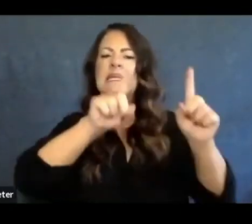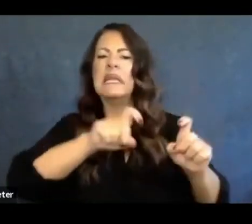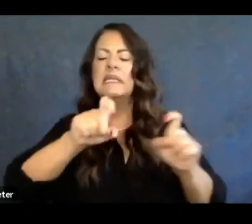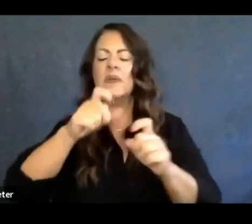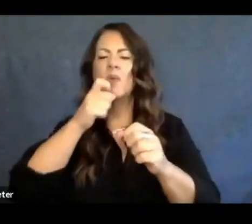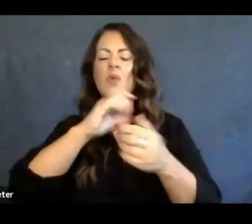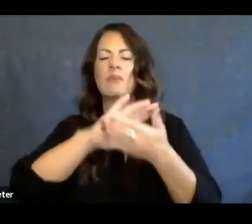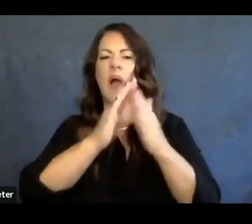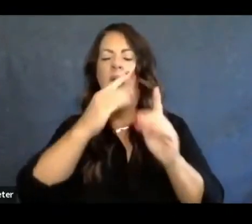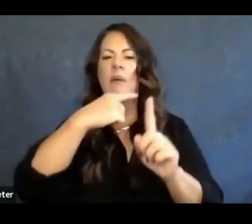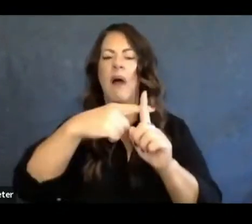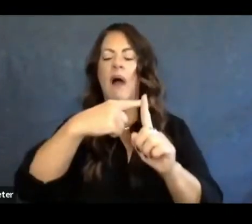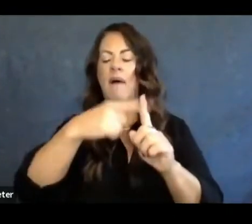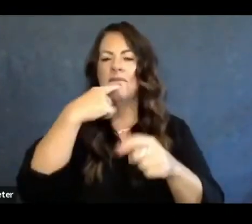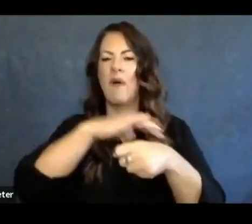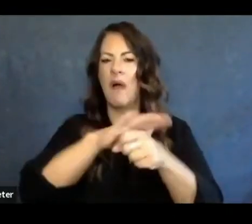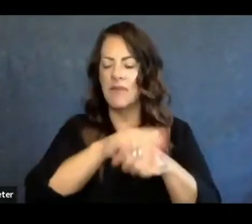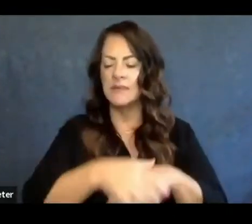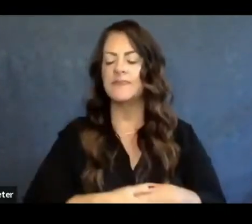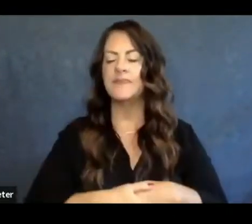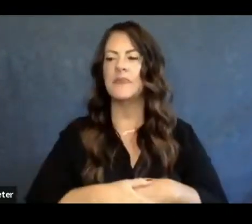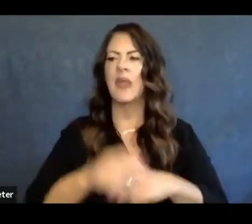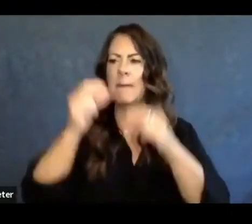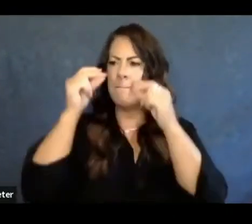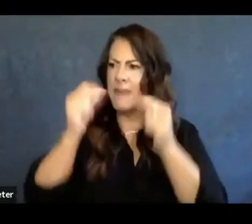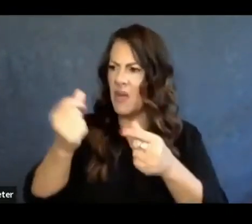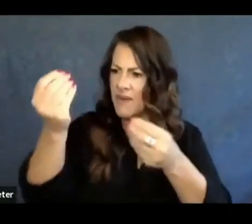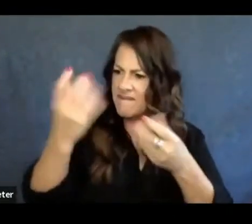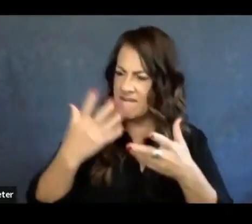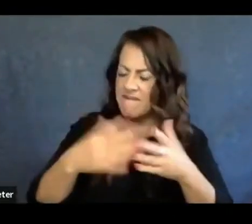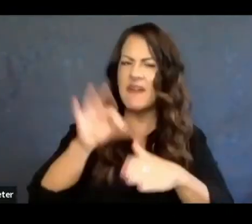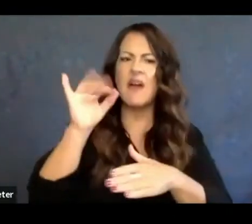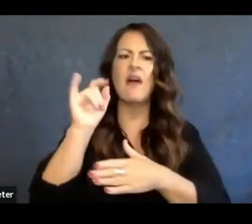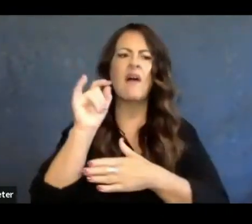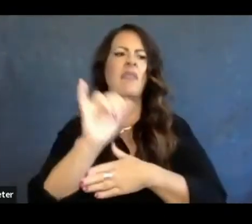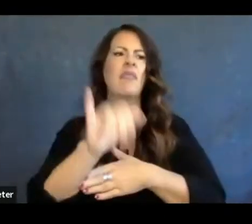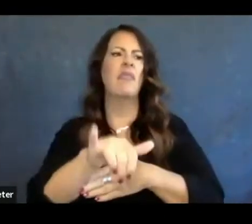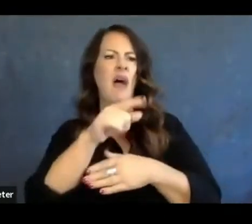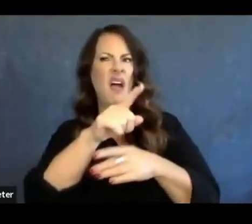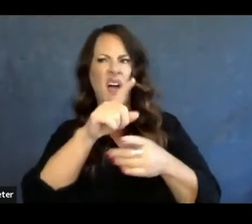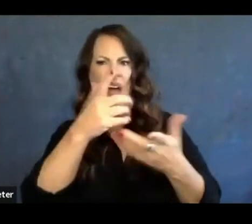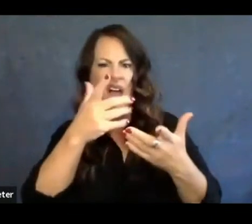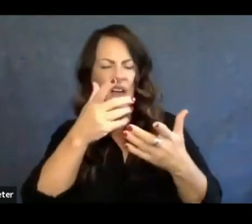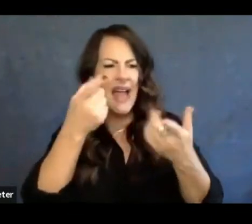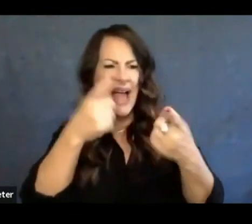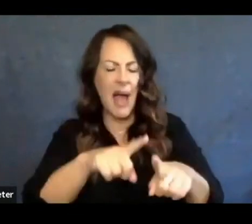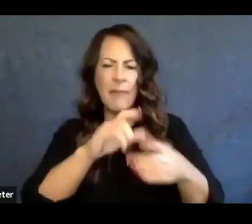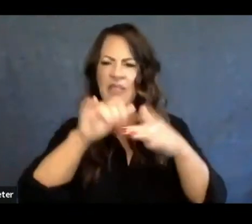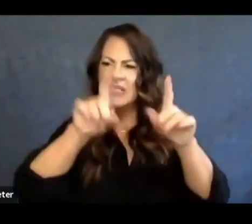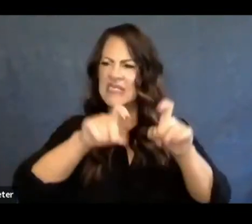immediately began conversations with our local partners about some of those test